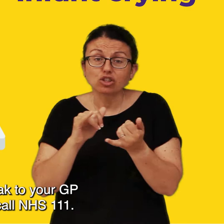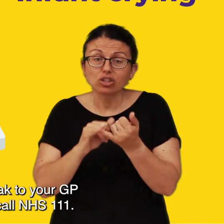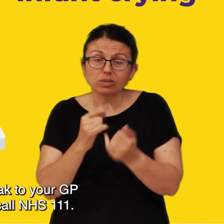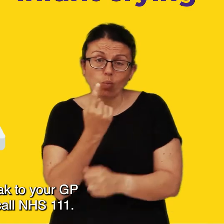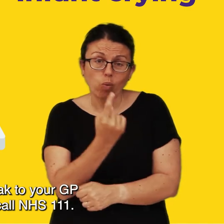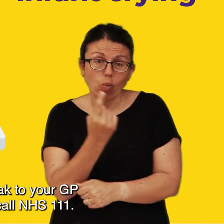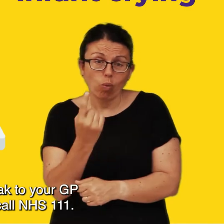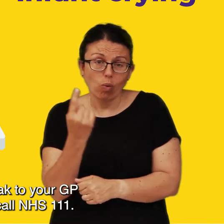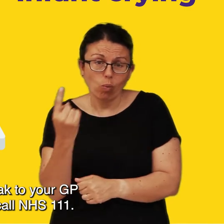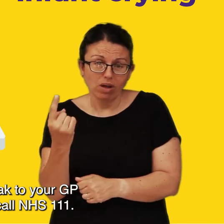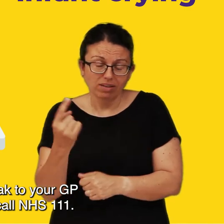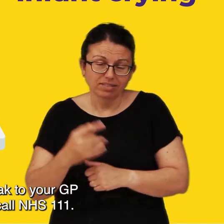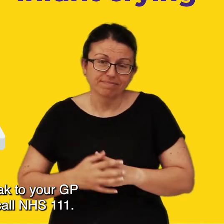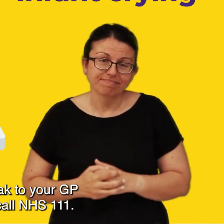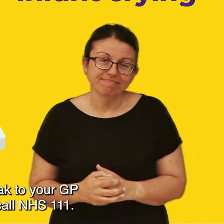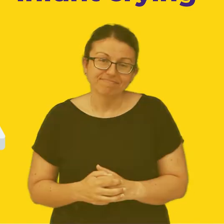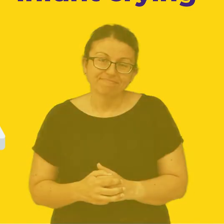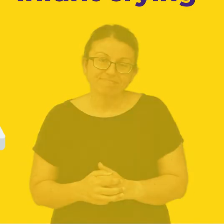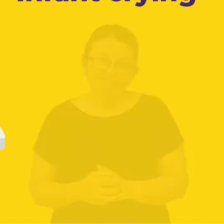111.